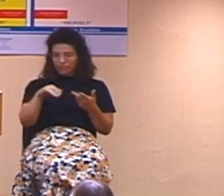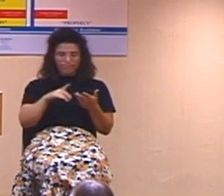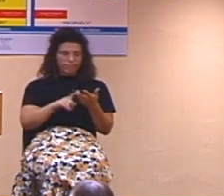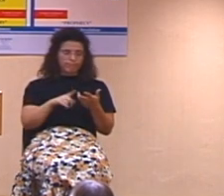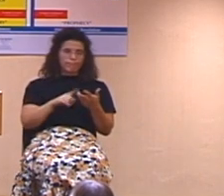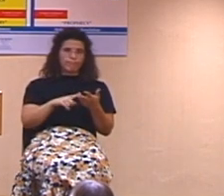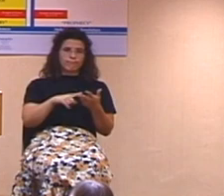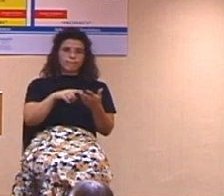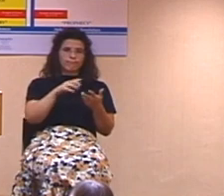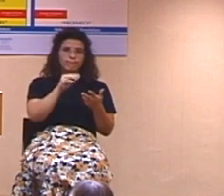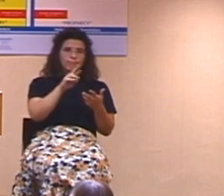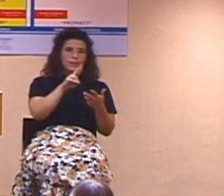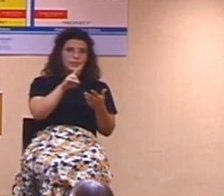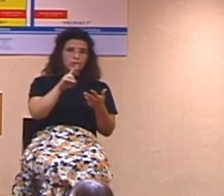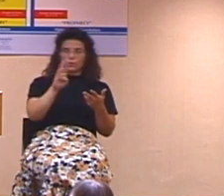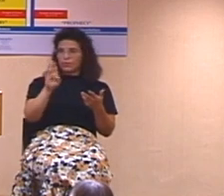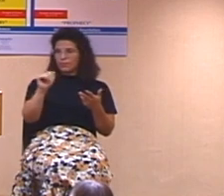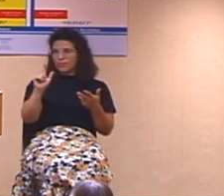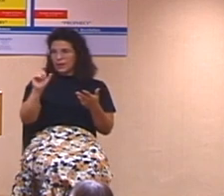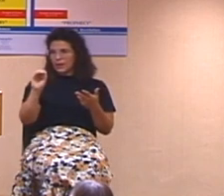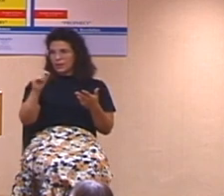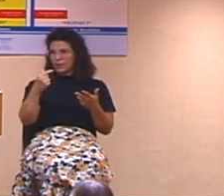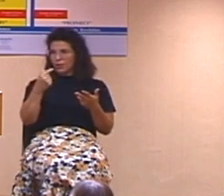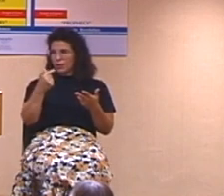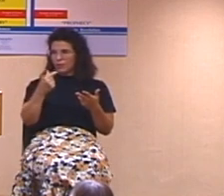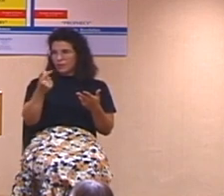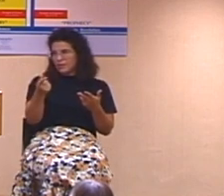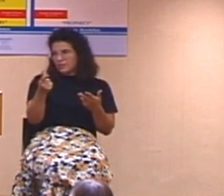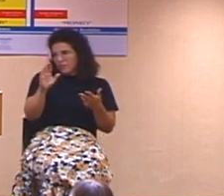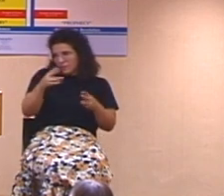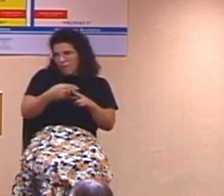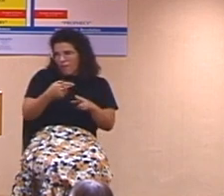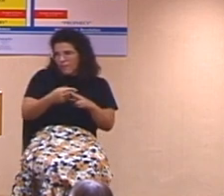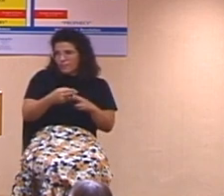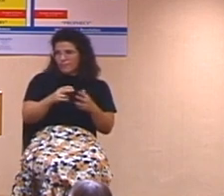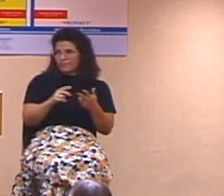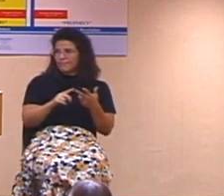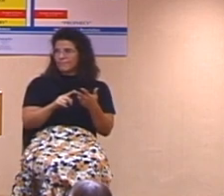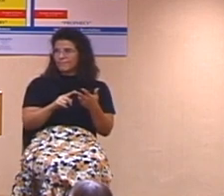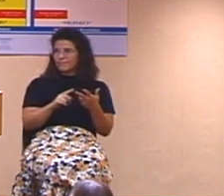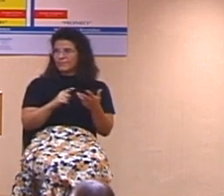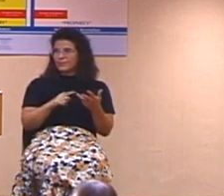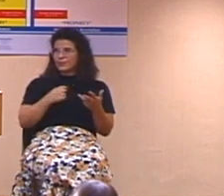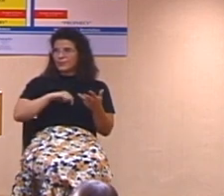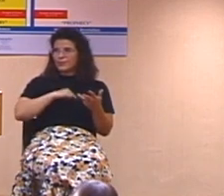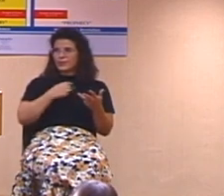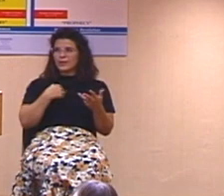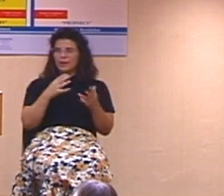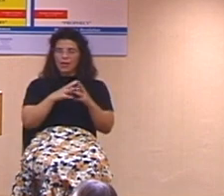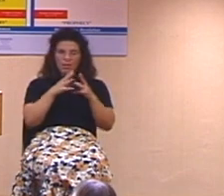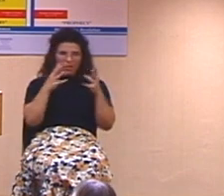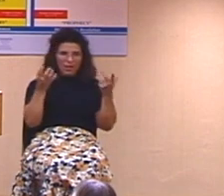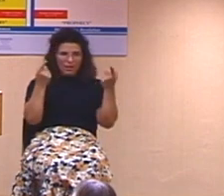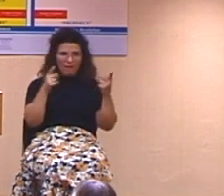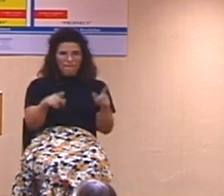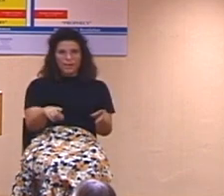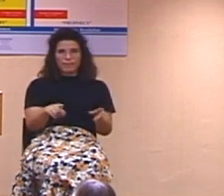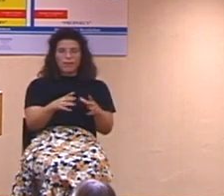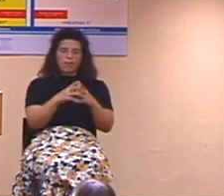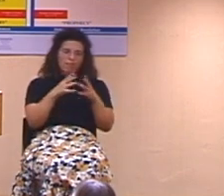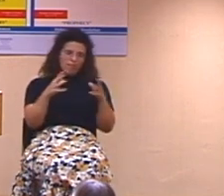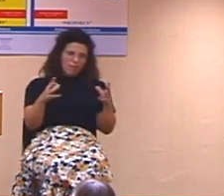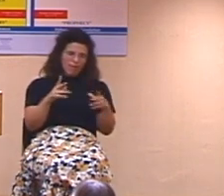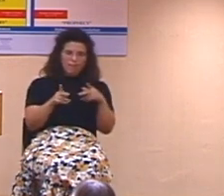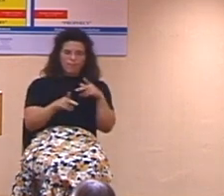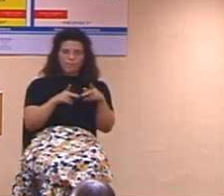We had Mr. Balog. That's how he was. We had a lot go on. A lot of people